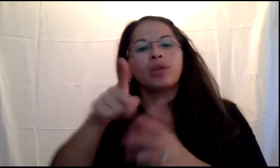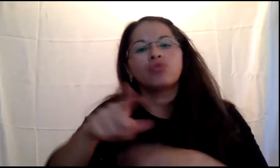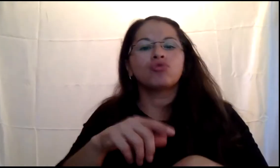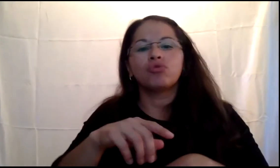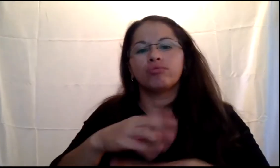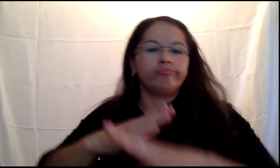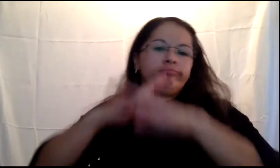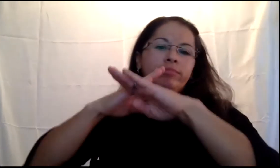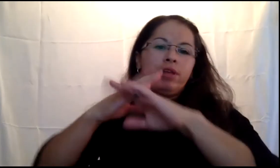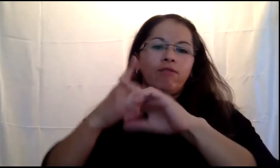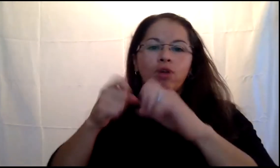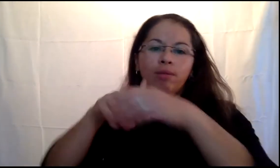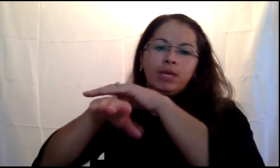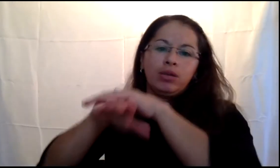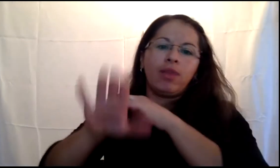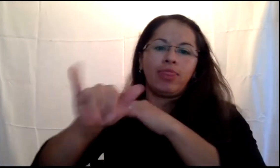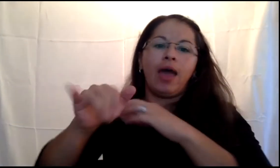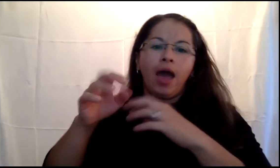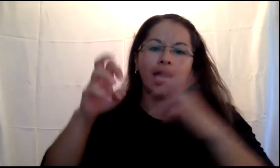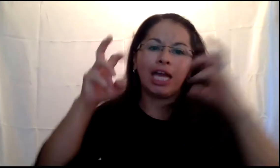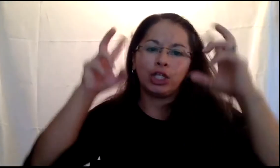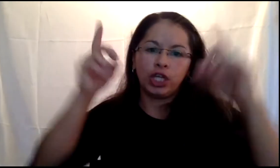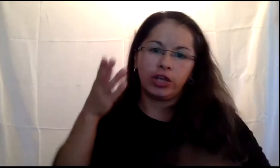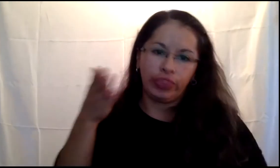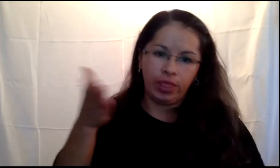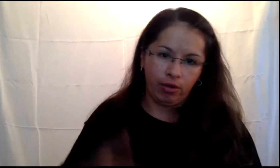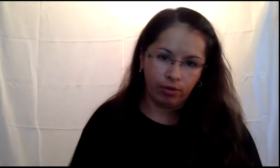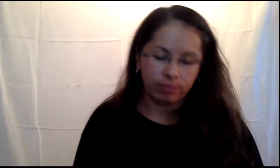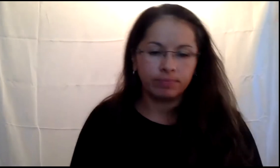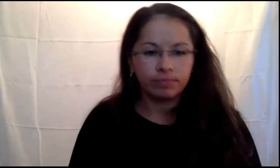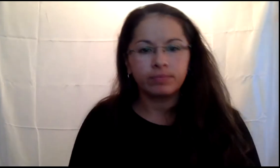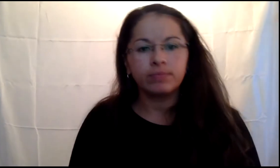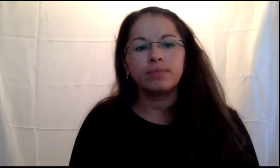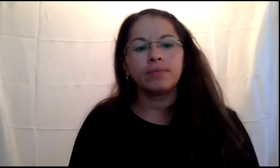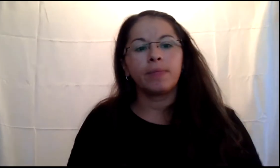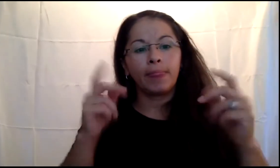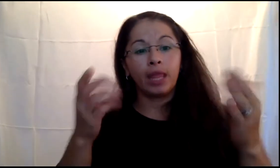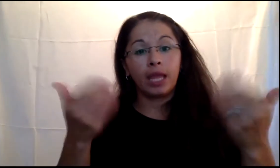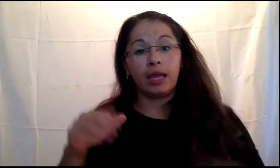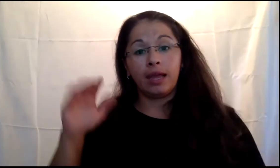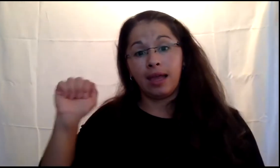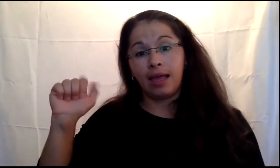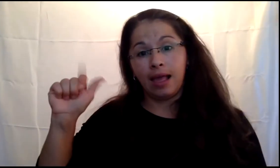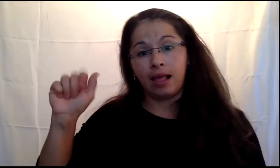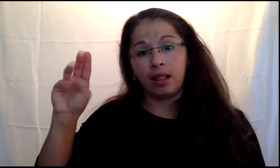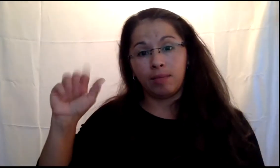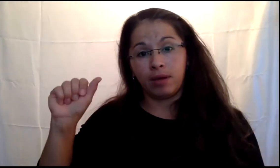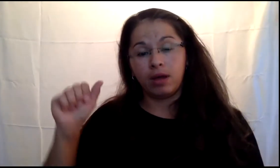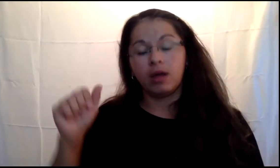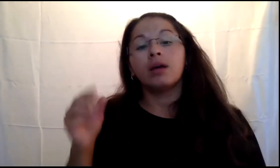education. Thank you for that, Luis. And very quickly, we'll share this out in an email as a resource after, but I want